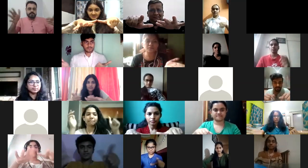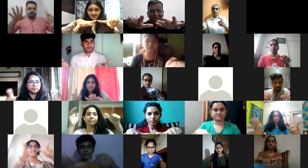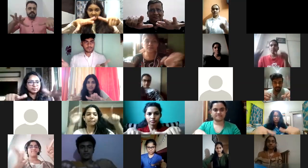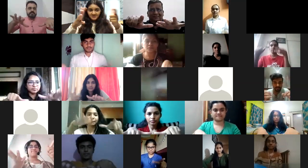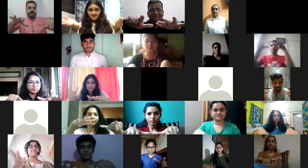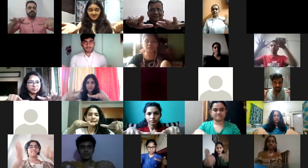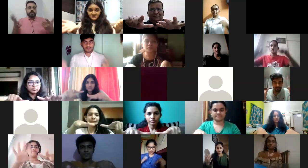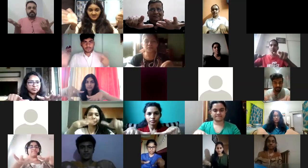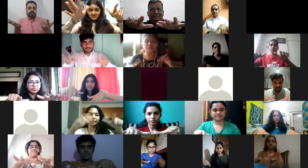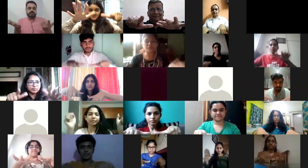He signed for week.